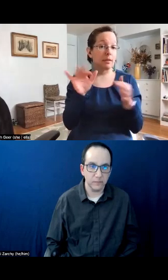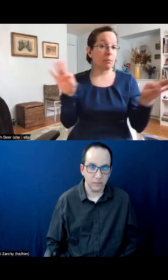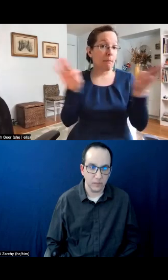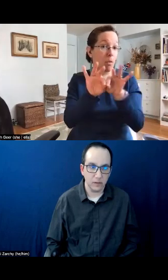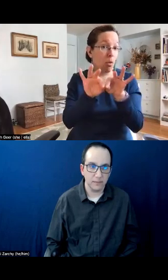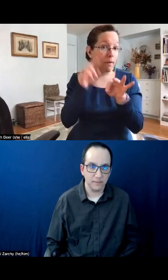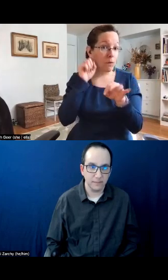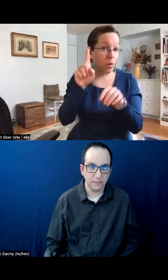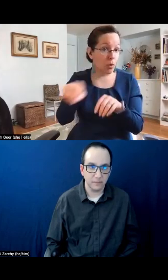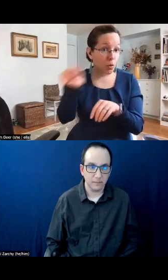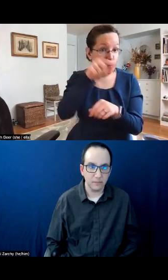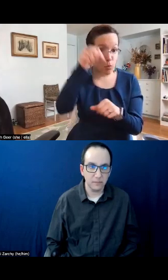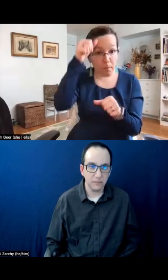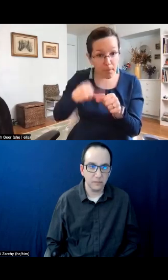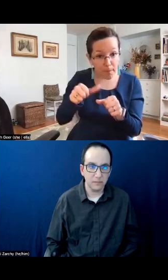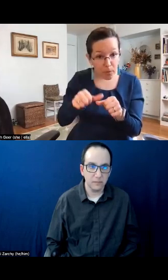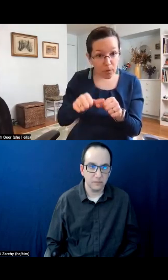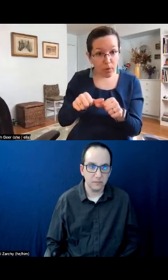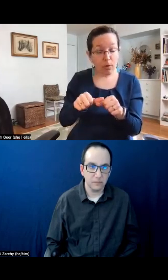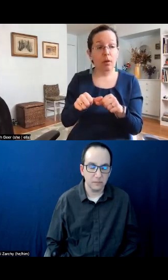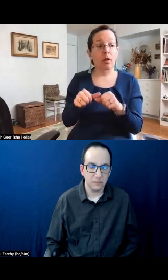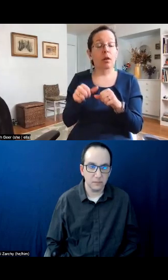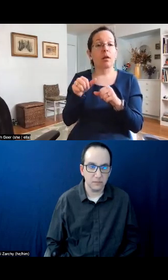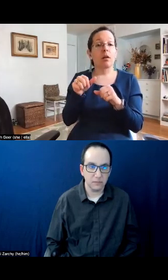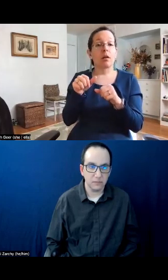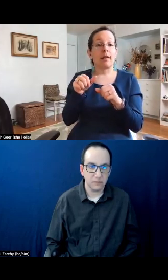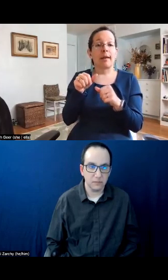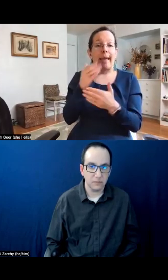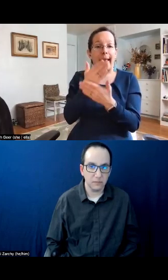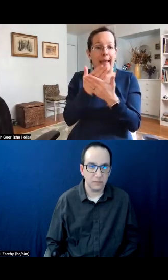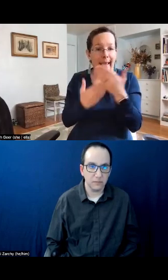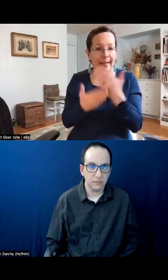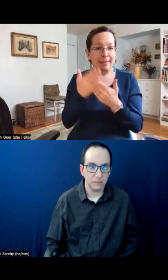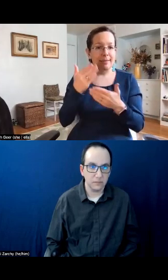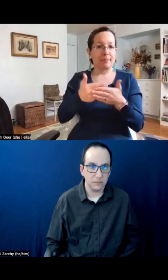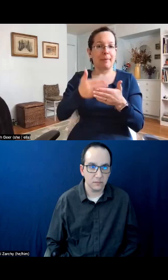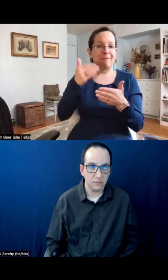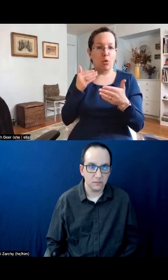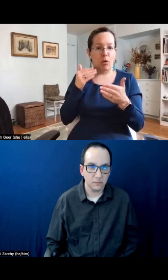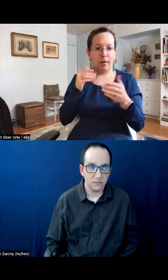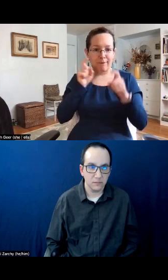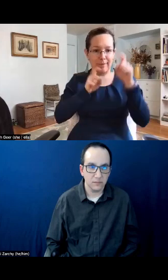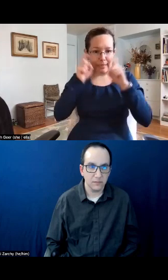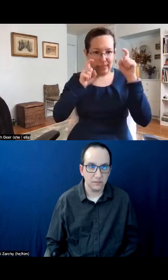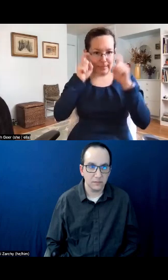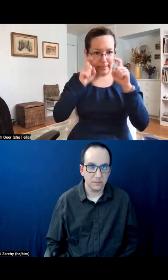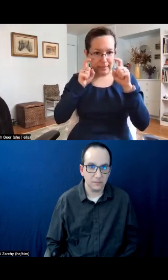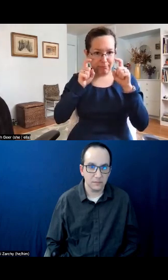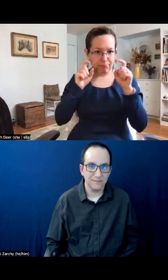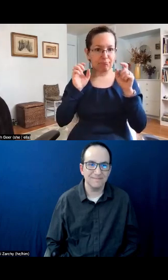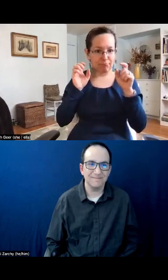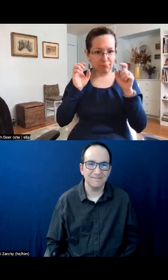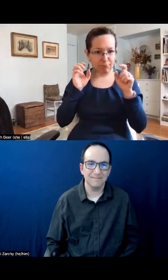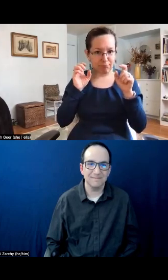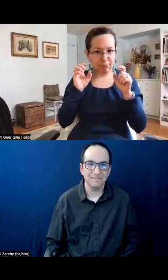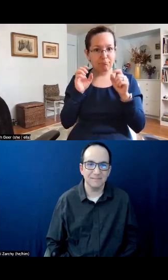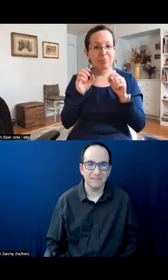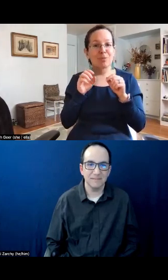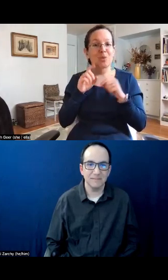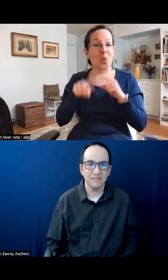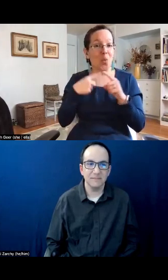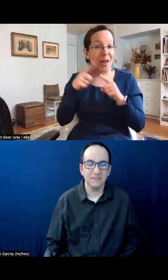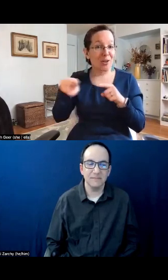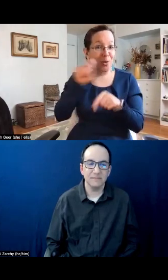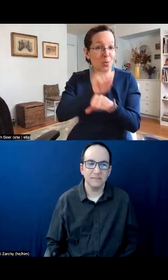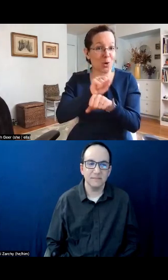function and has to be consistent with the rules of the language. Now, what's important for you to remember is that we want to think with